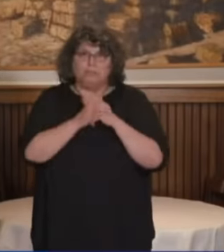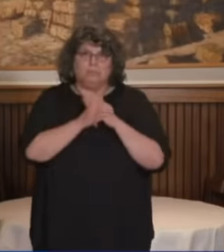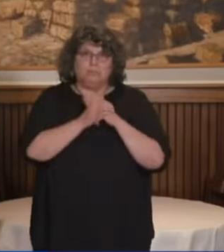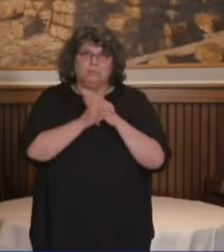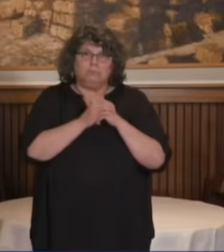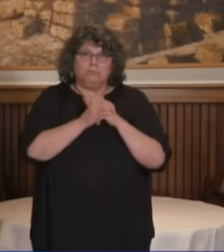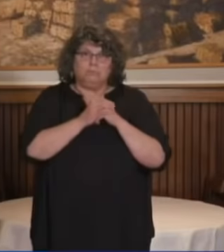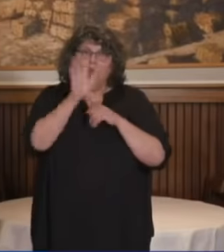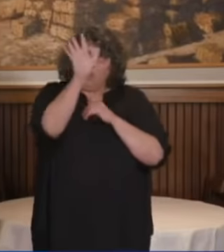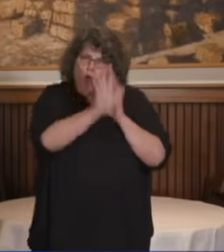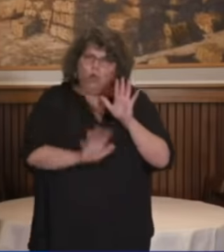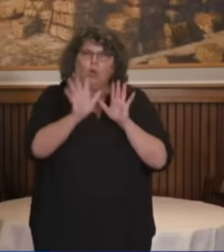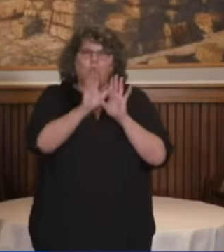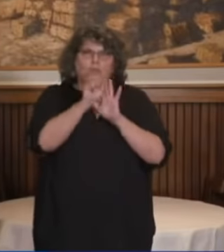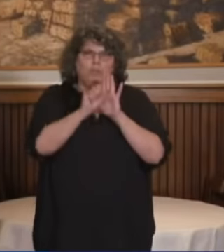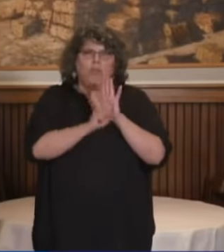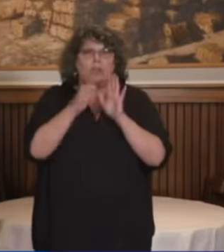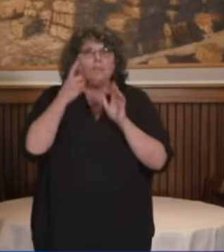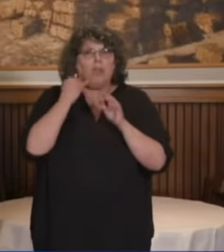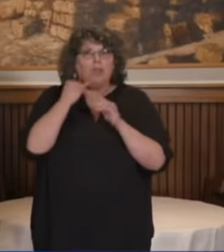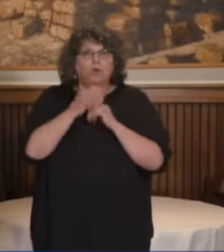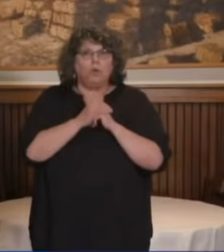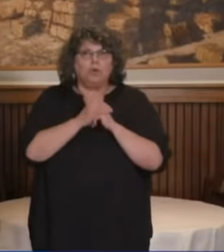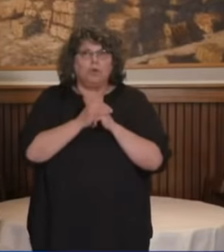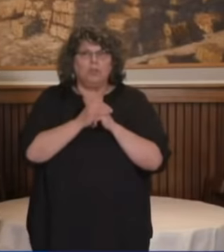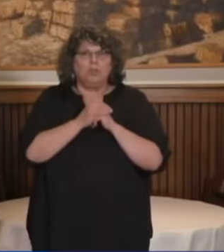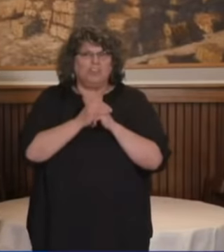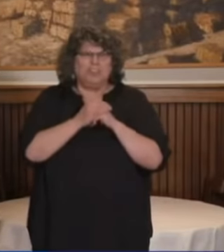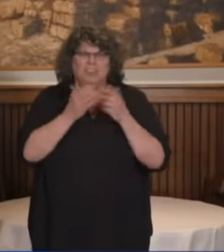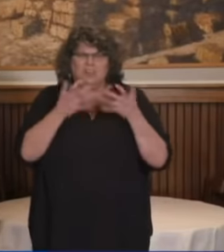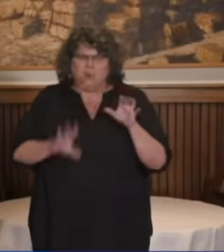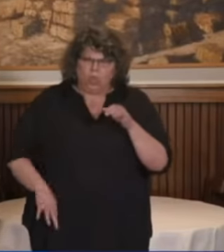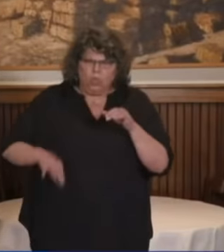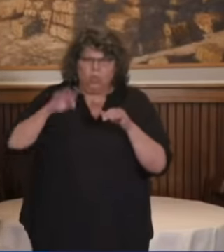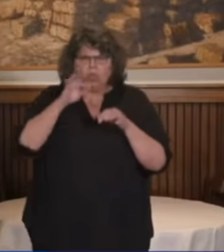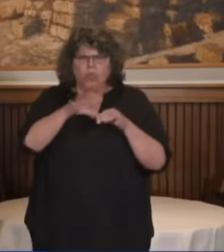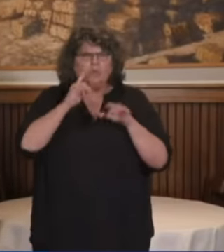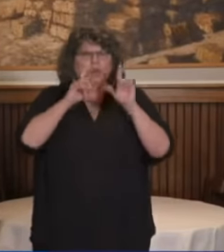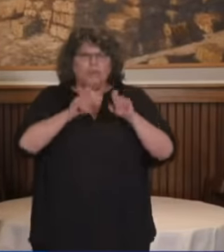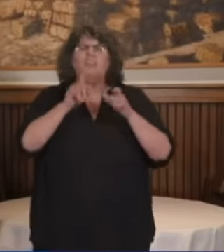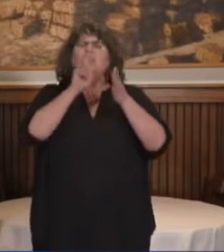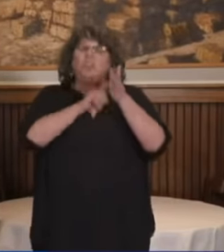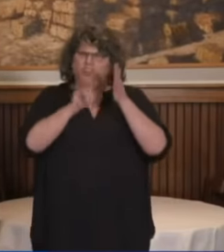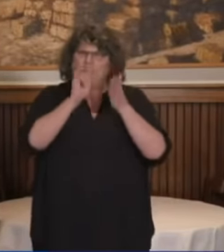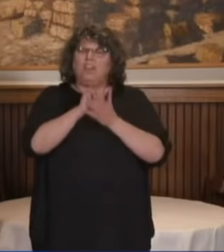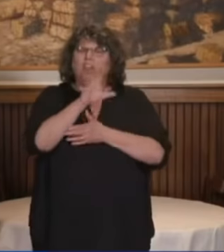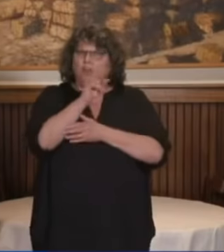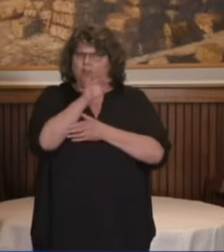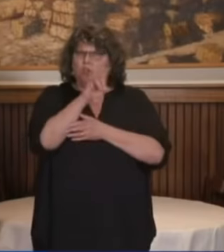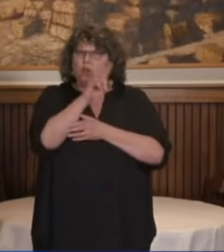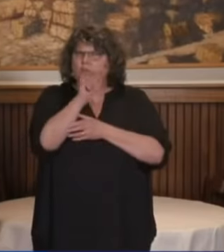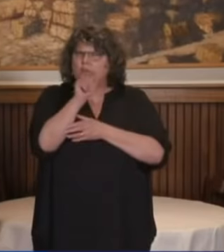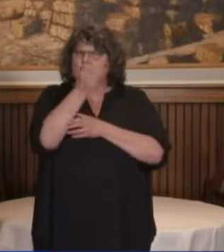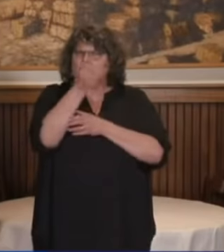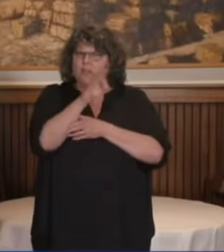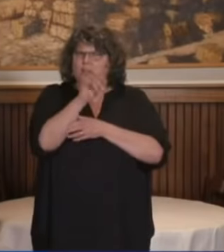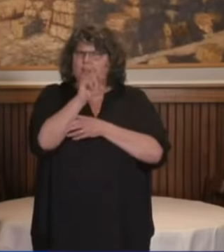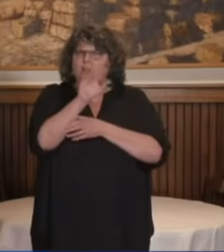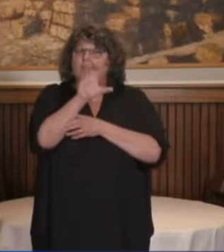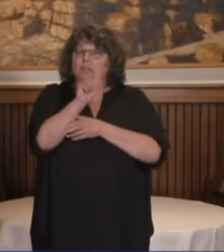across the state of California. Before you go out of pocket on a test, go to the covid19.ca.gov